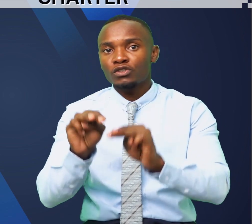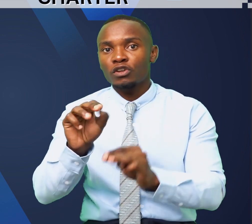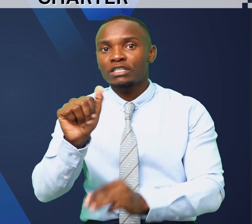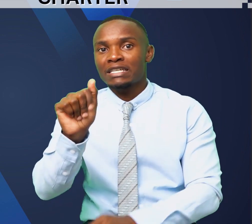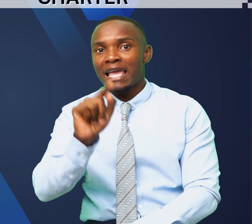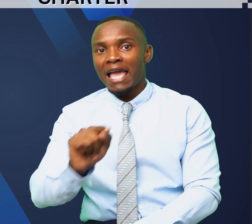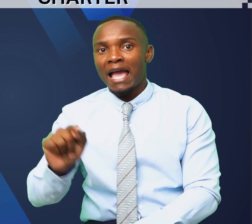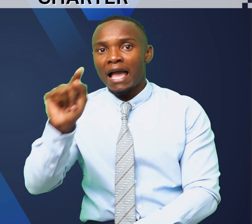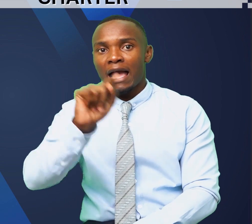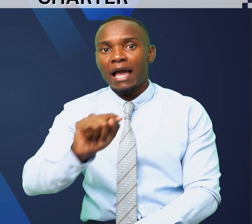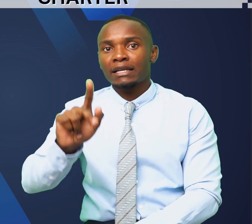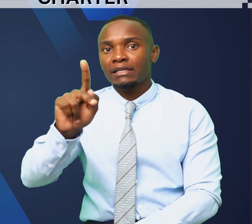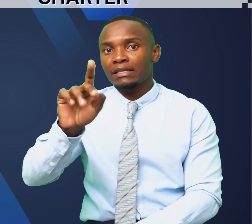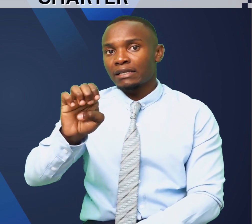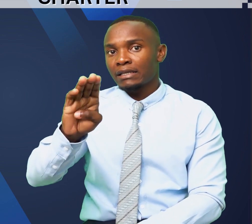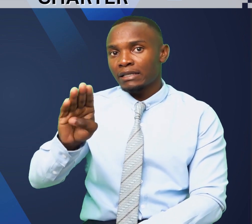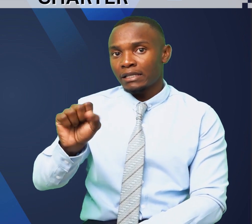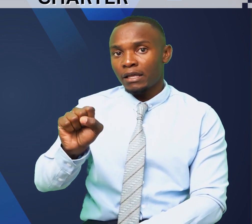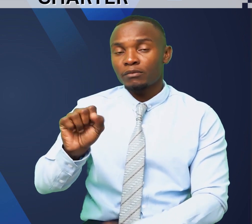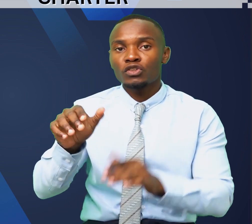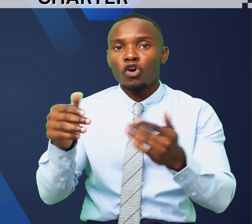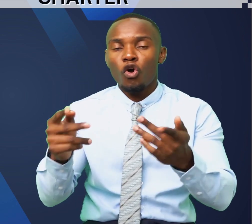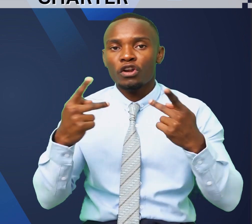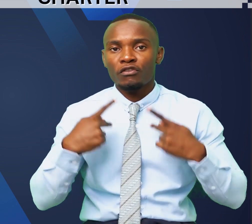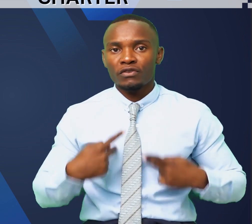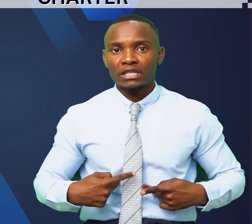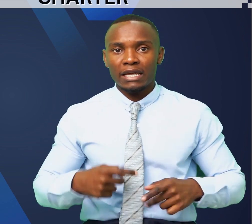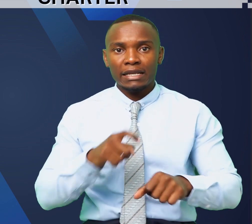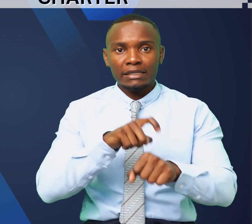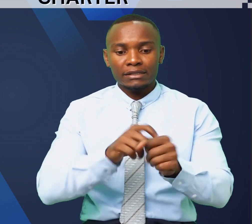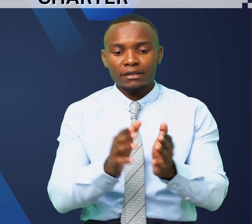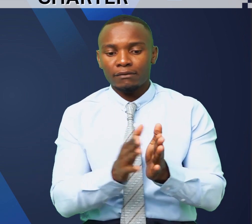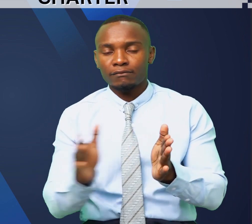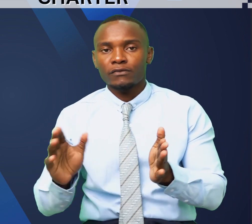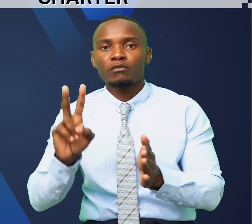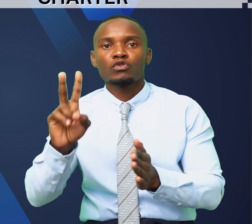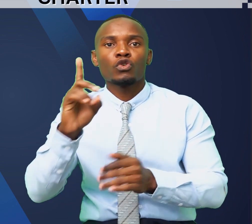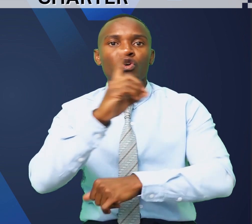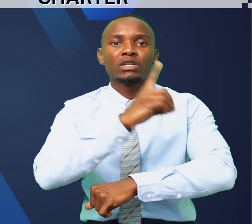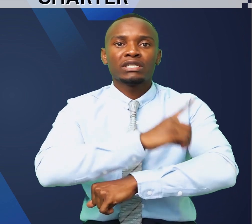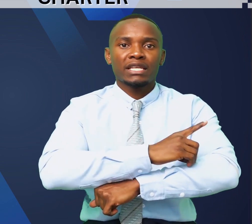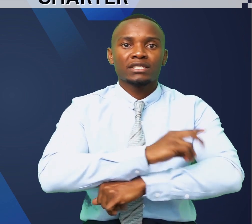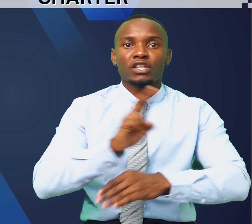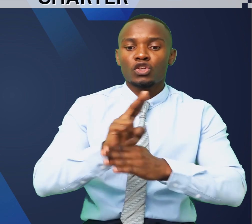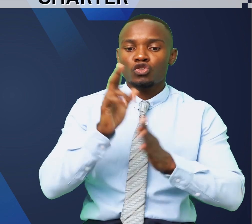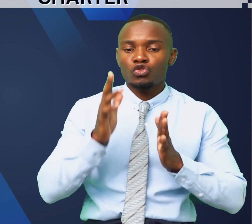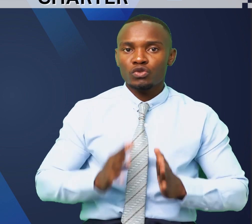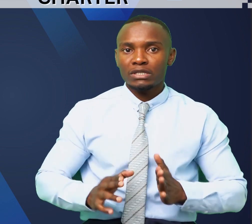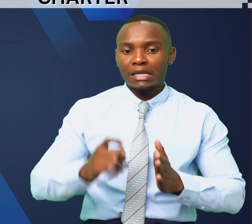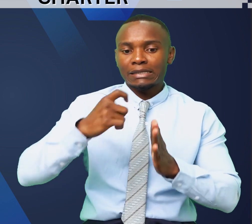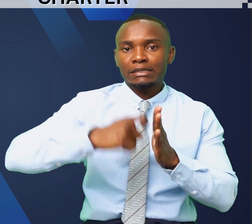info.metrology@kebs.org, or physically. Timeline, 2 days. User charges,